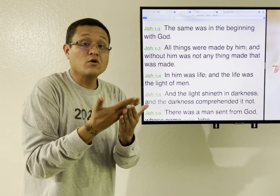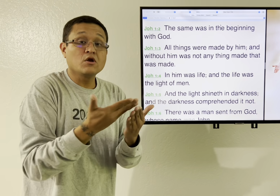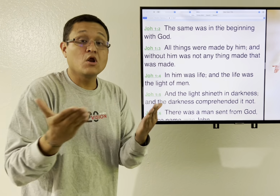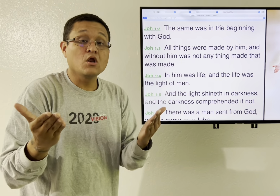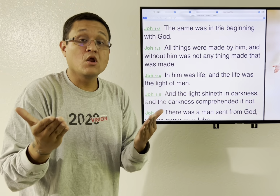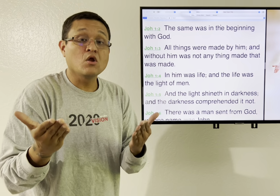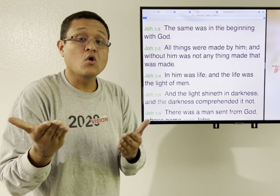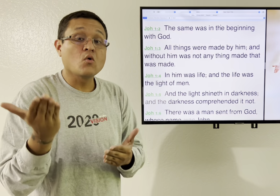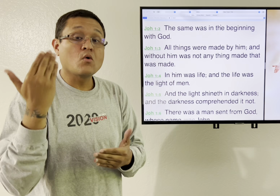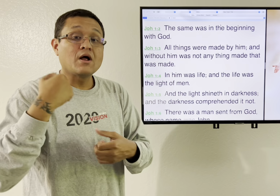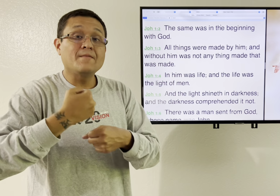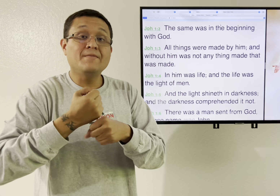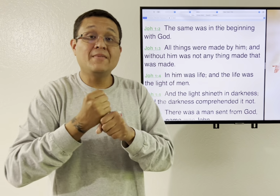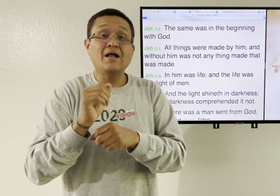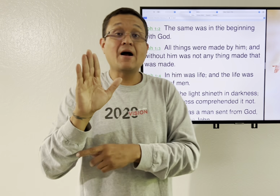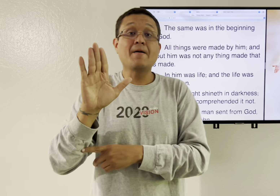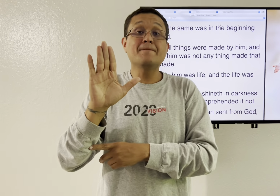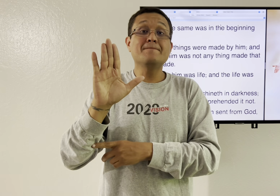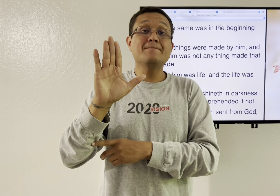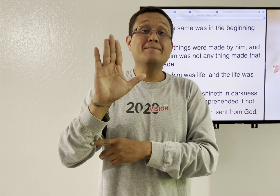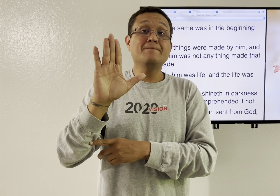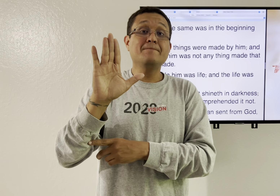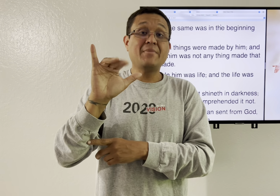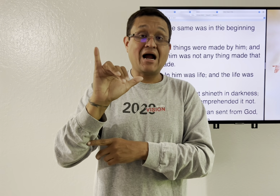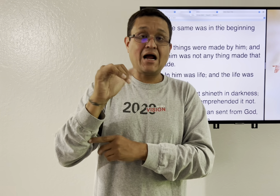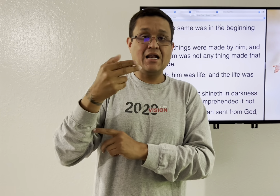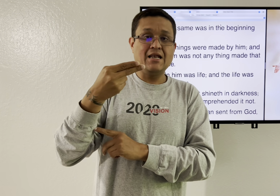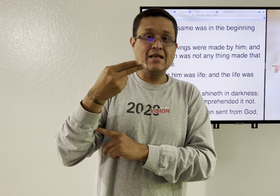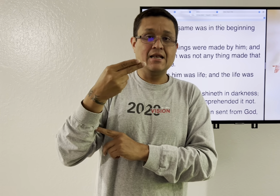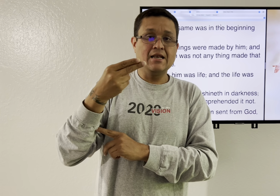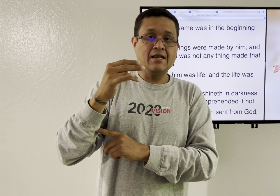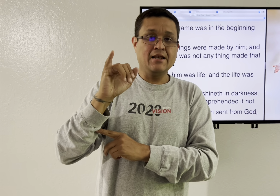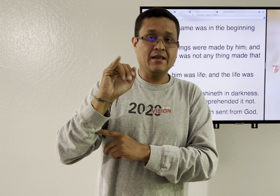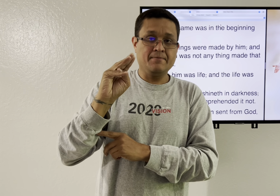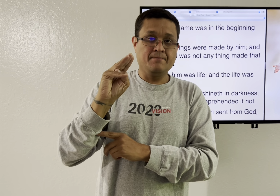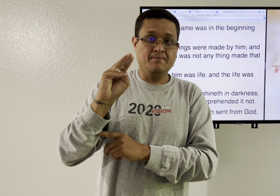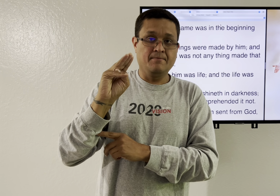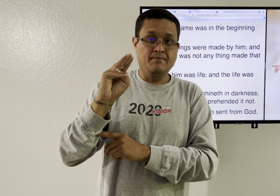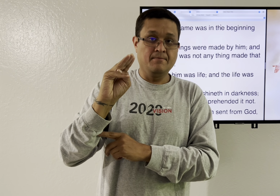So again, here it says, all things were made by Him.